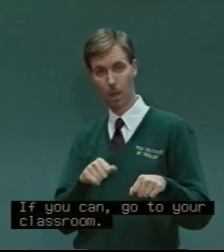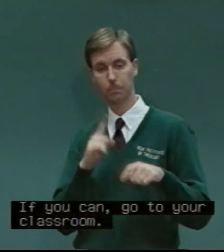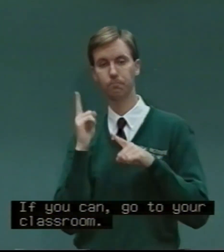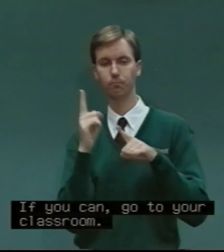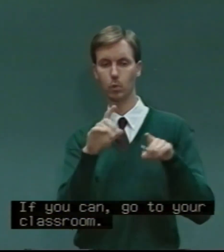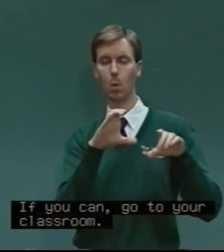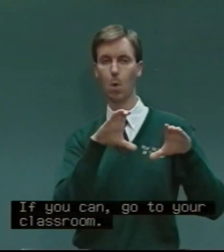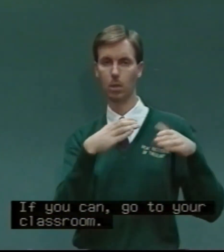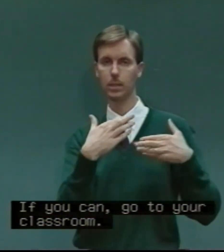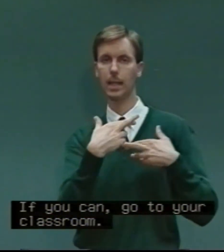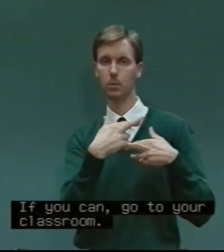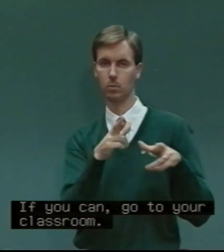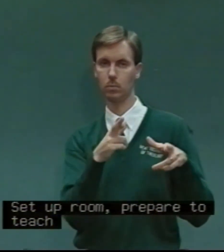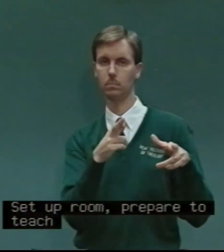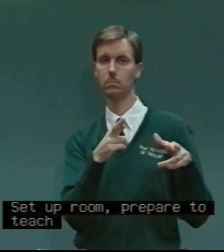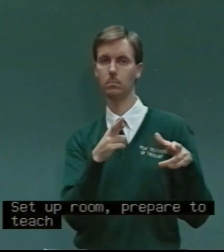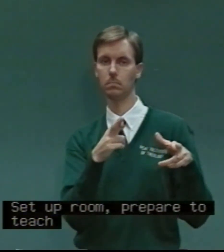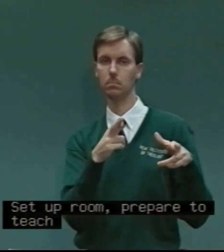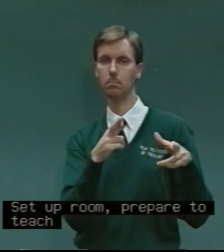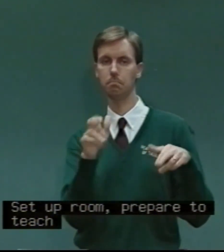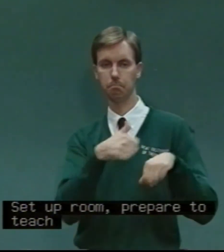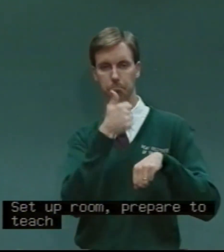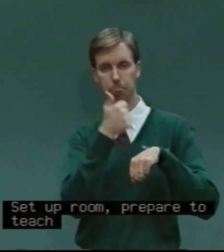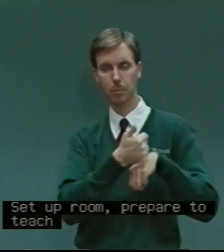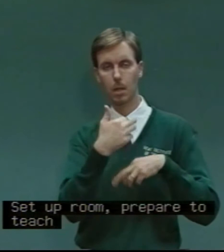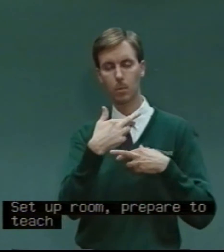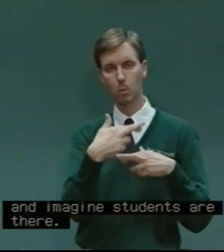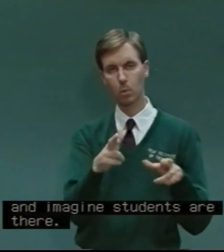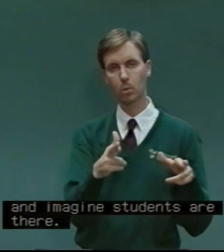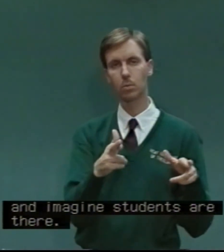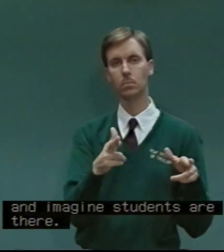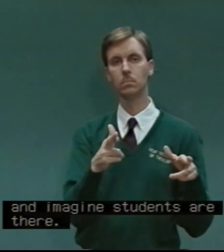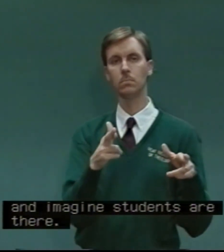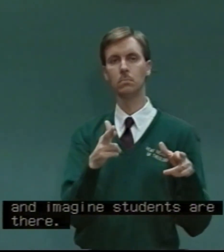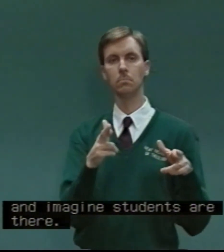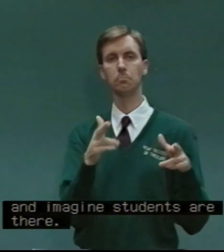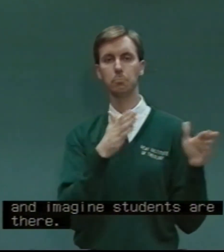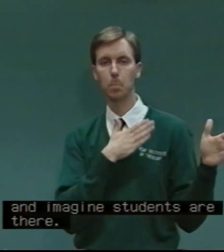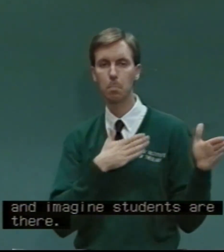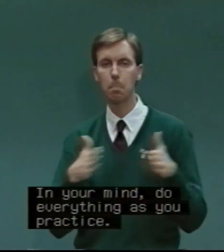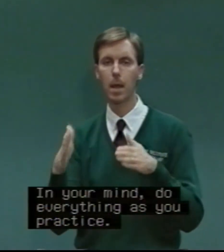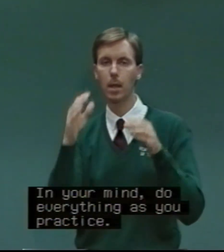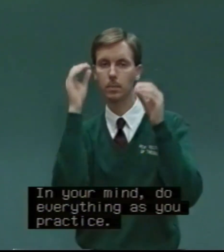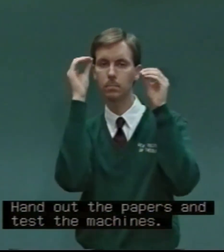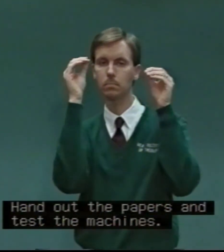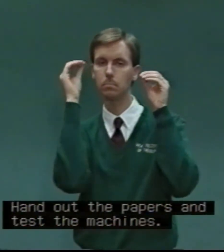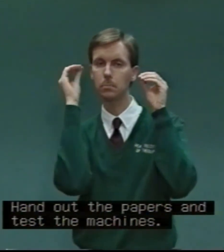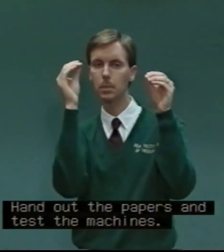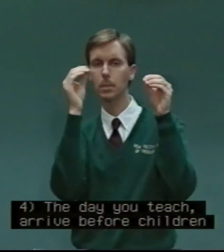class. If you can, go to your classroom, set up the room, prepare, and imagine the students are there.